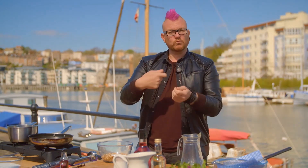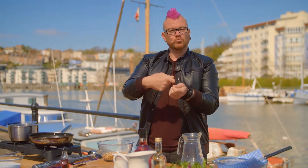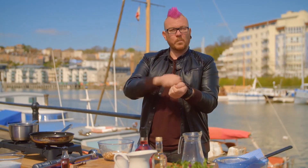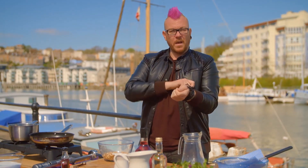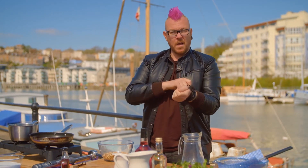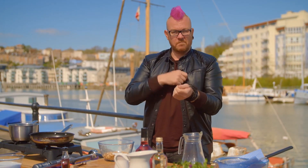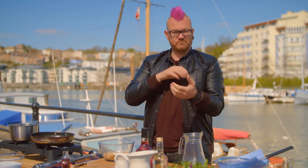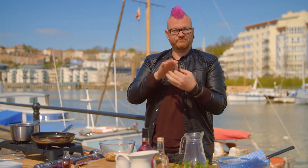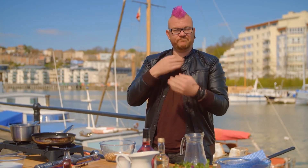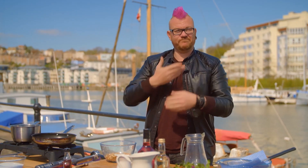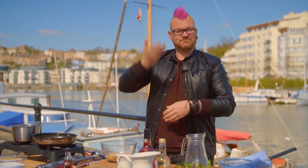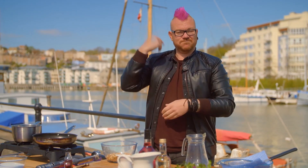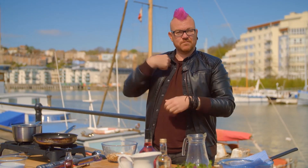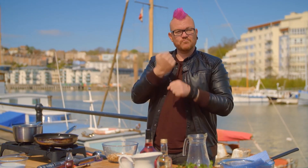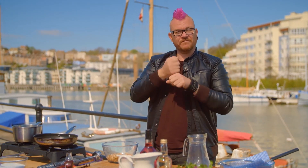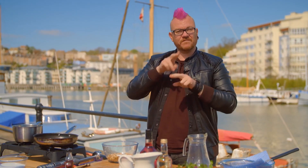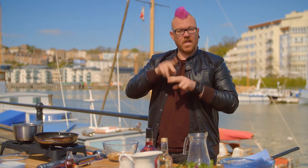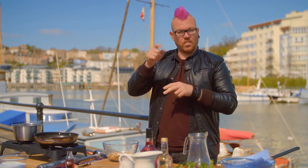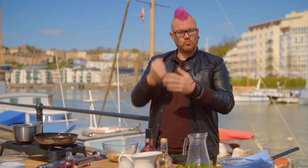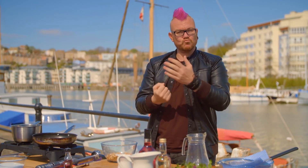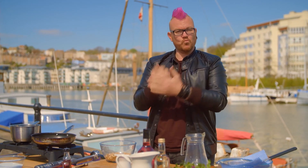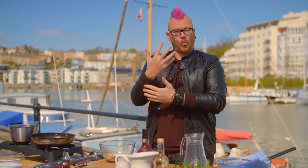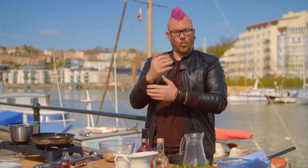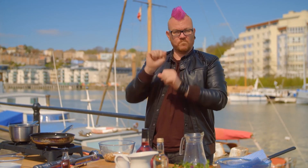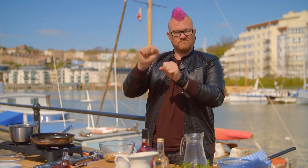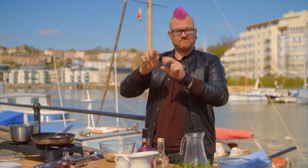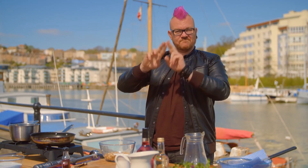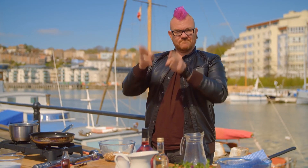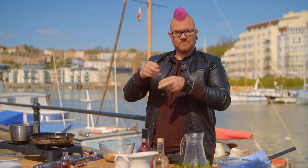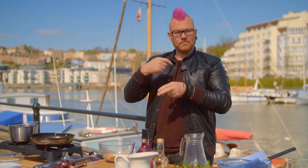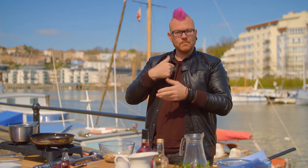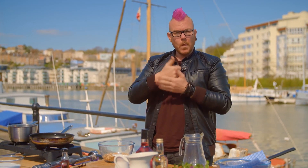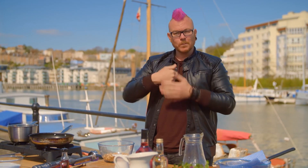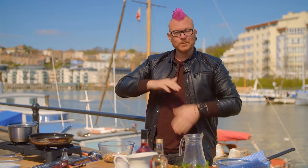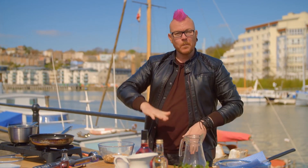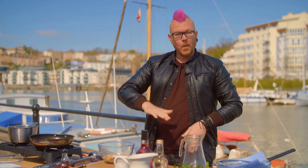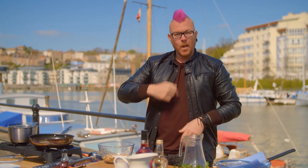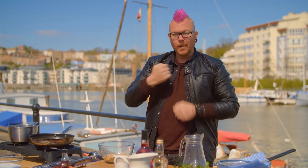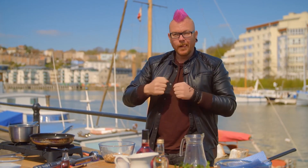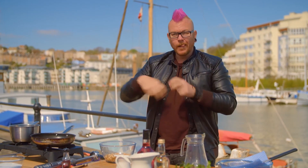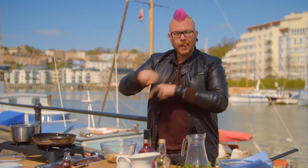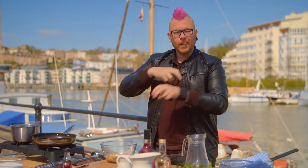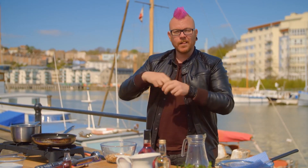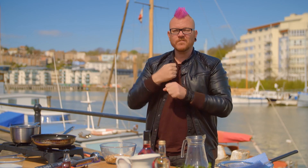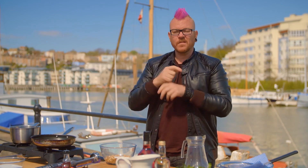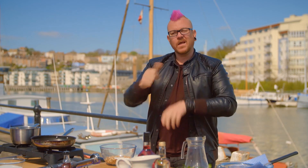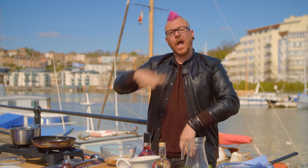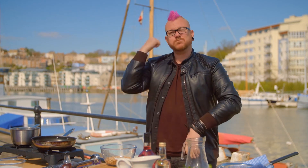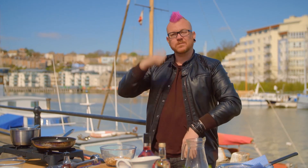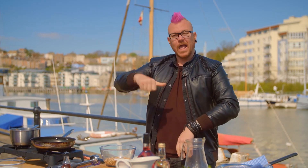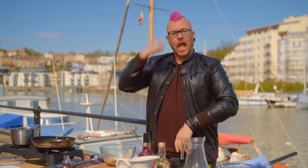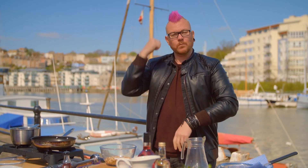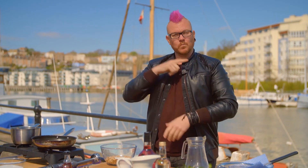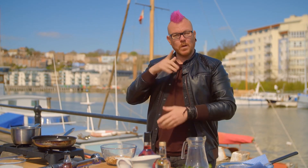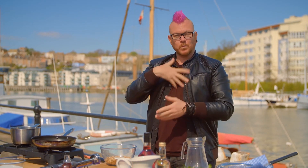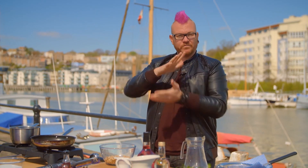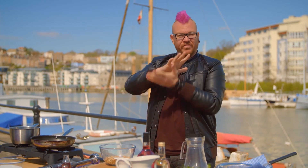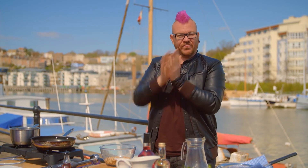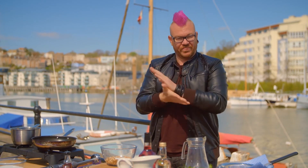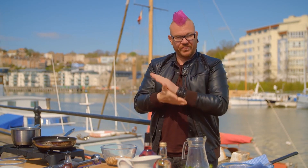This rhubarb reminds me of my grandfather growing it. When I was small, I would visit his house and run round. I'd be told to get out